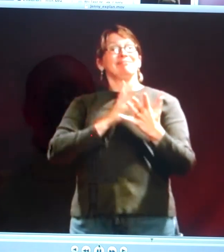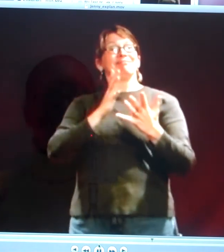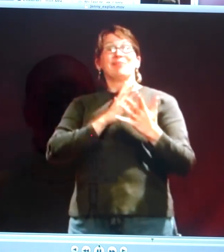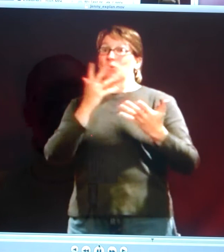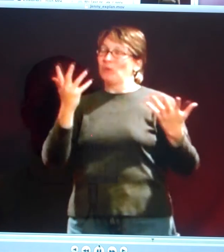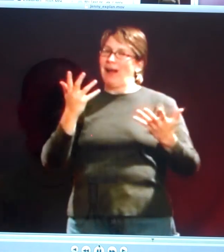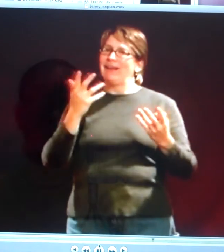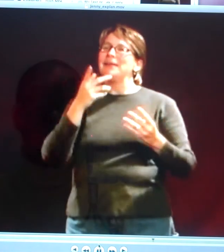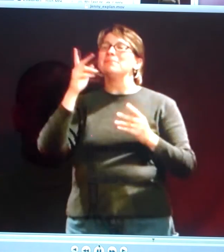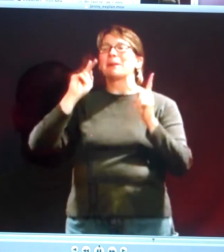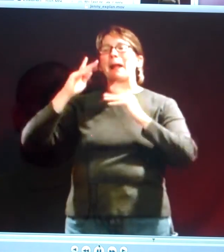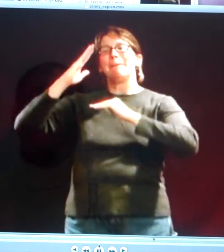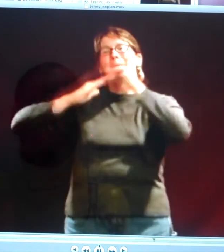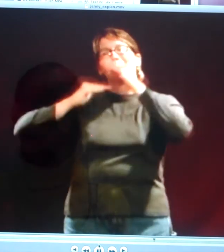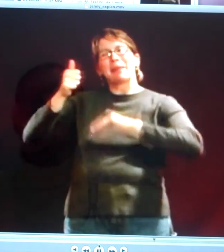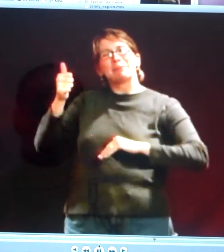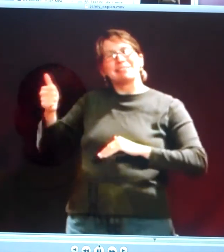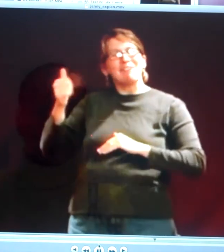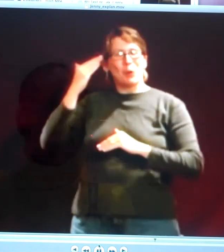to fix.